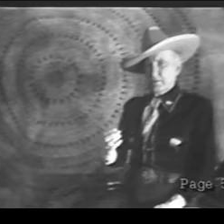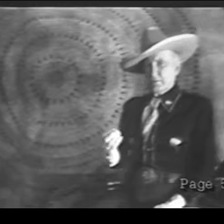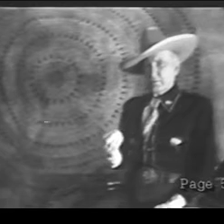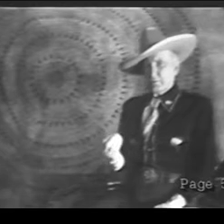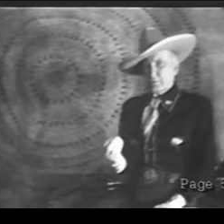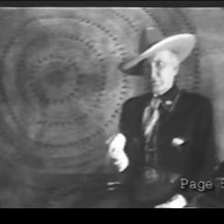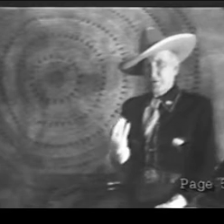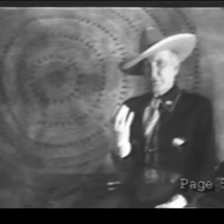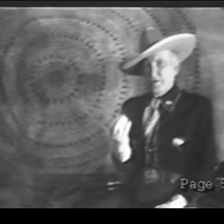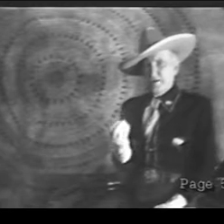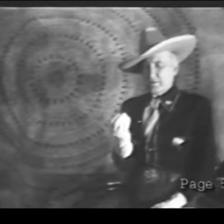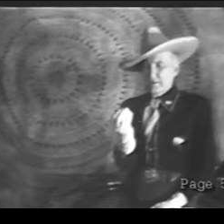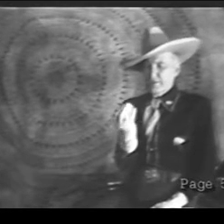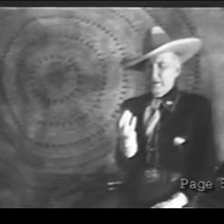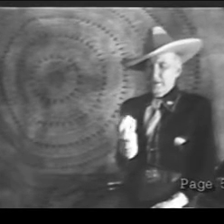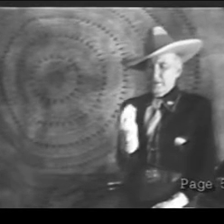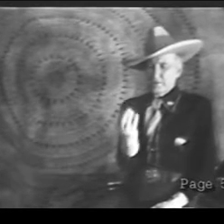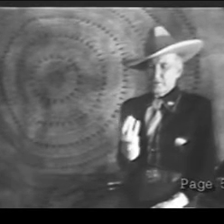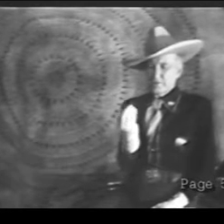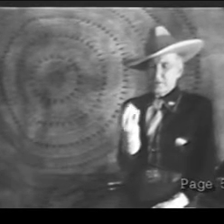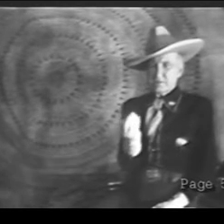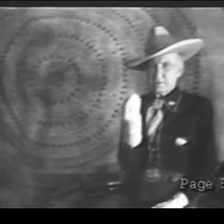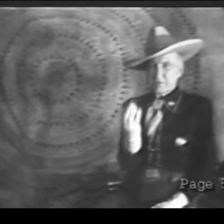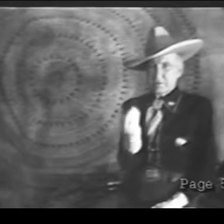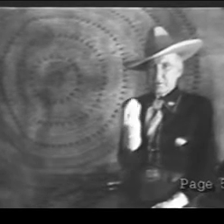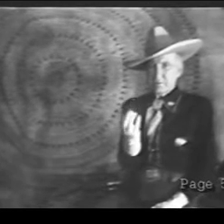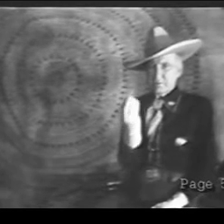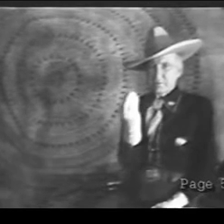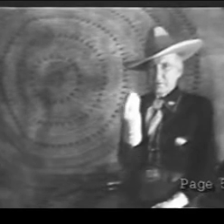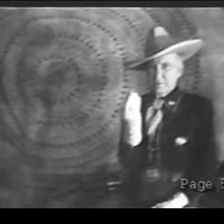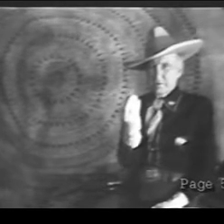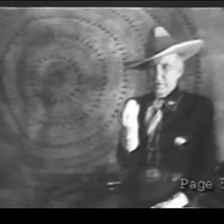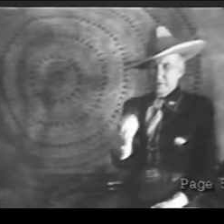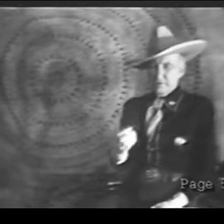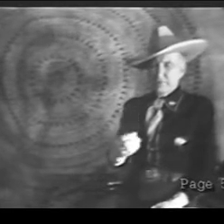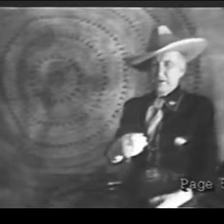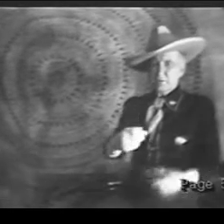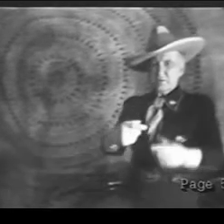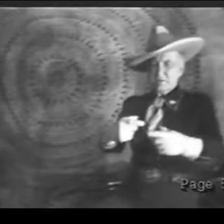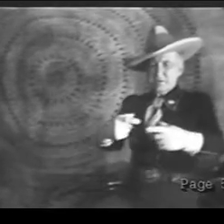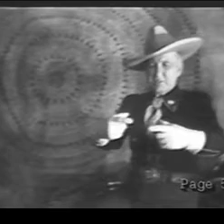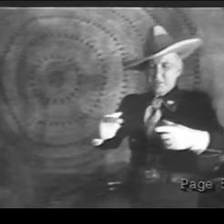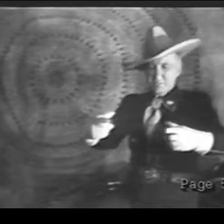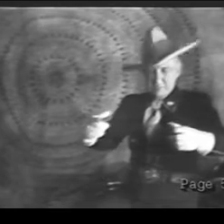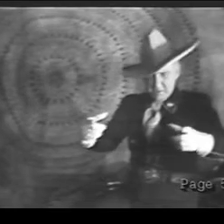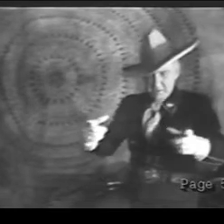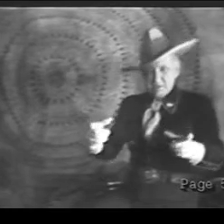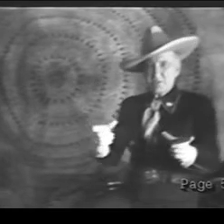Everything was around the fire. Now, fire, as you see, is this way. And the fire was in the center, again the